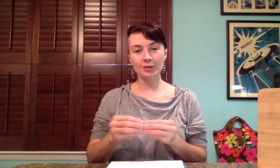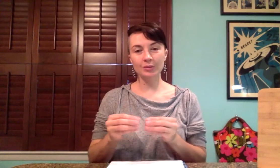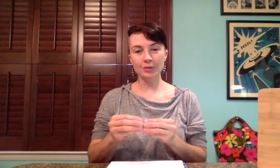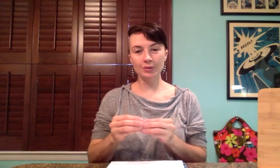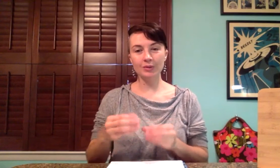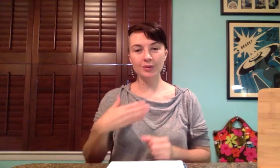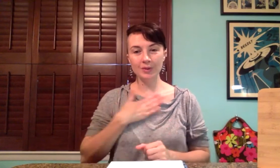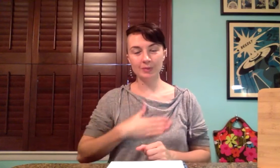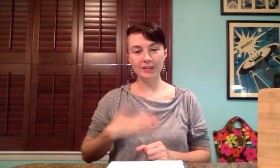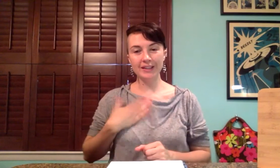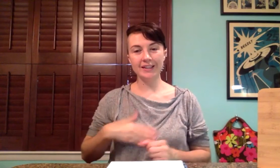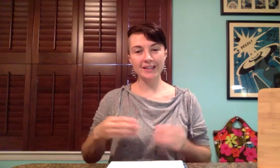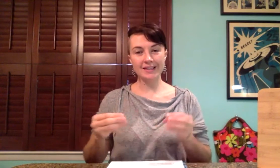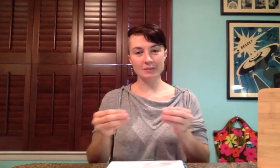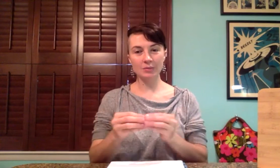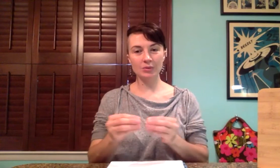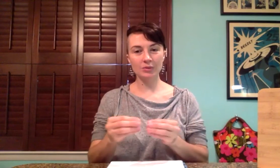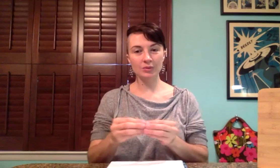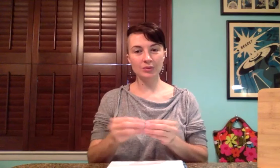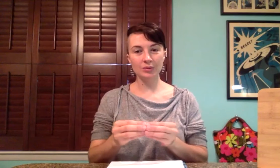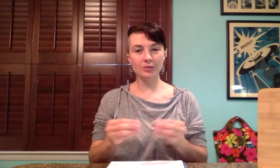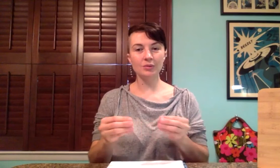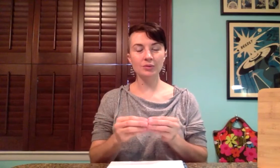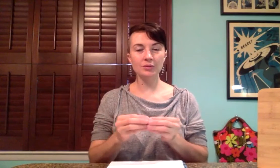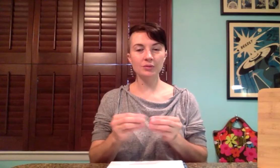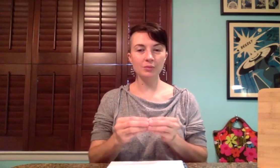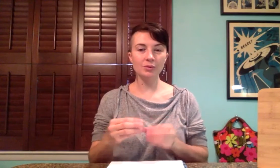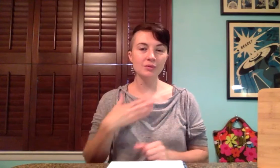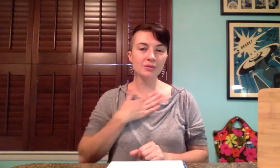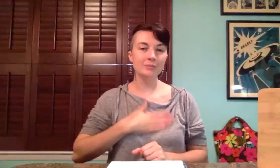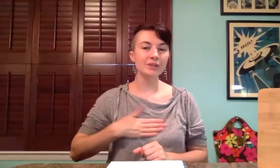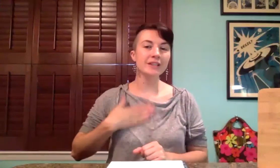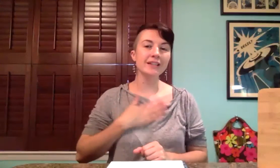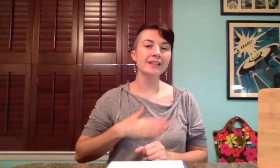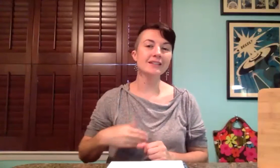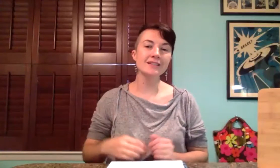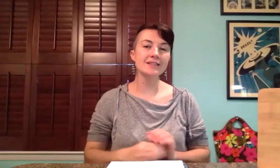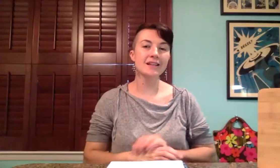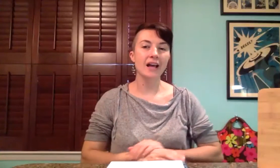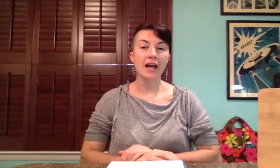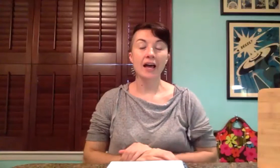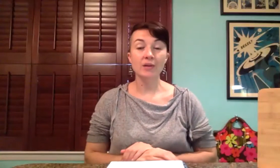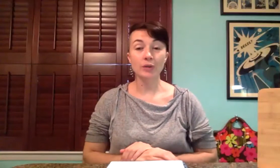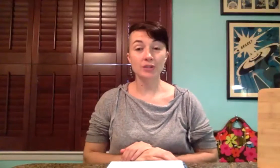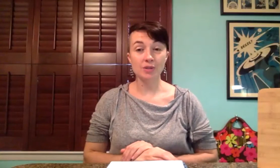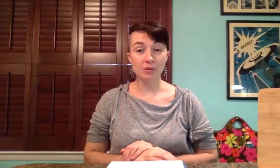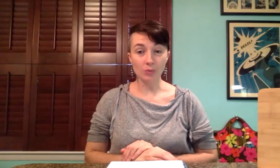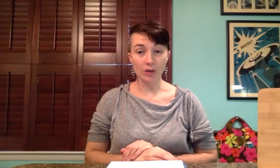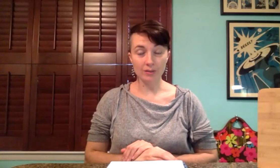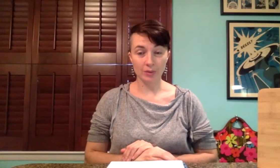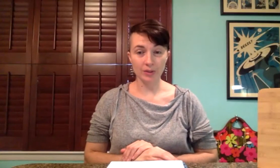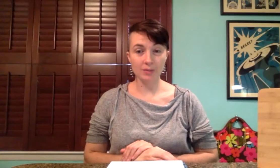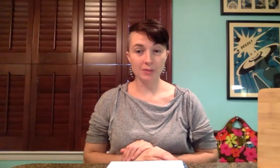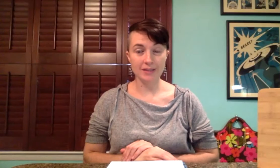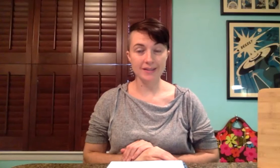more, please, more, please. And when you don't want more, you might